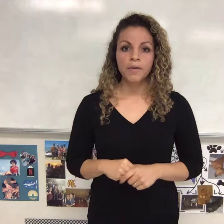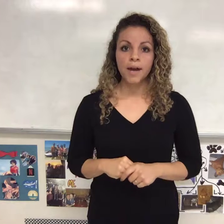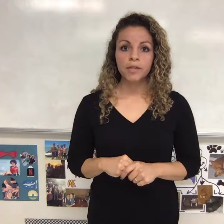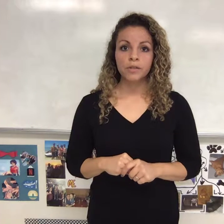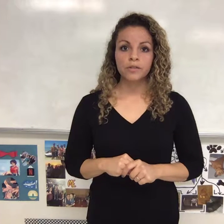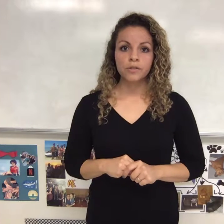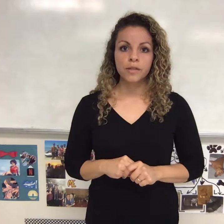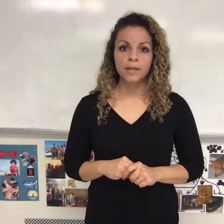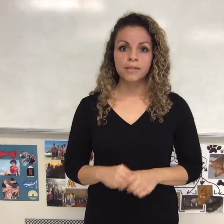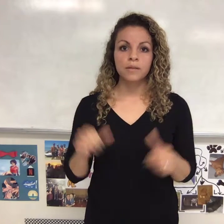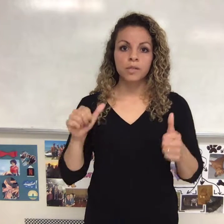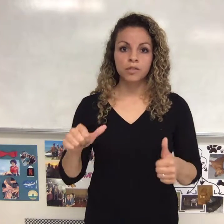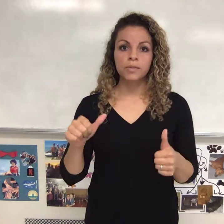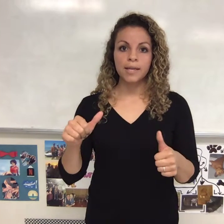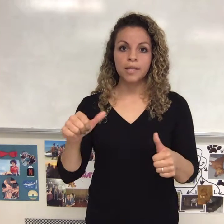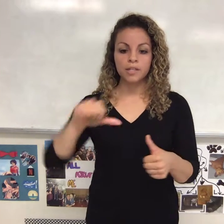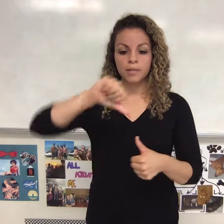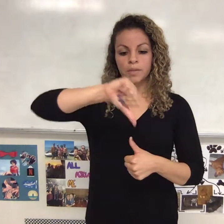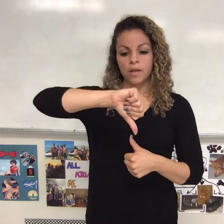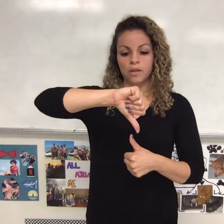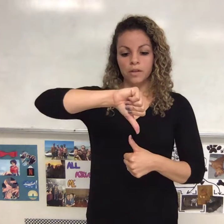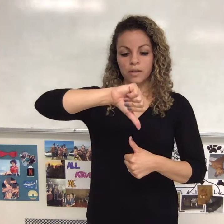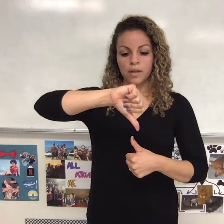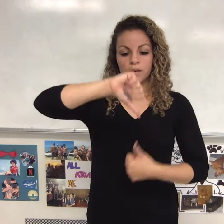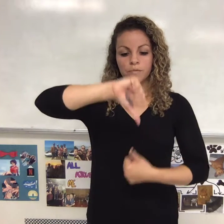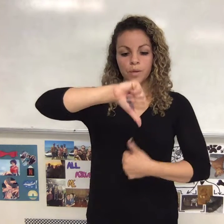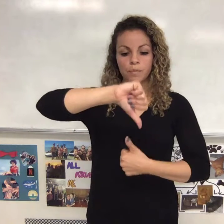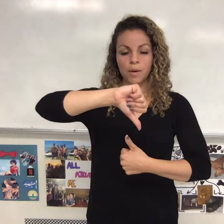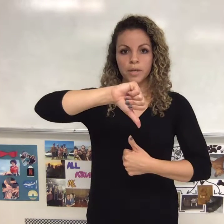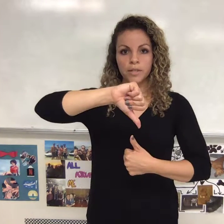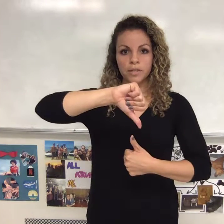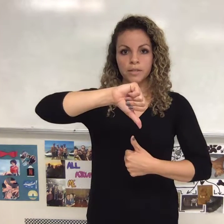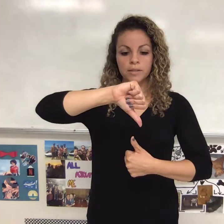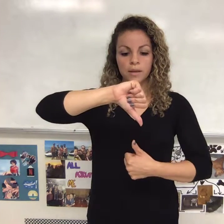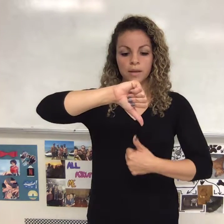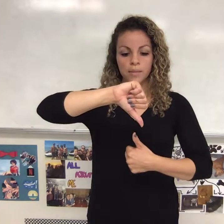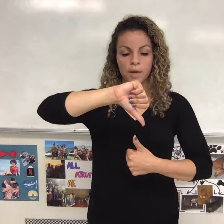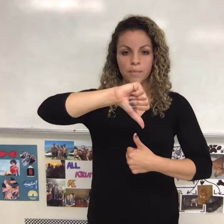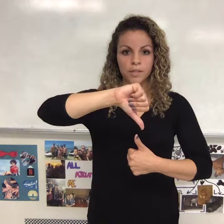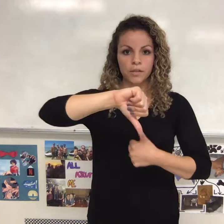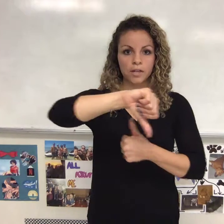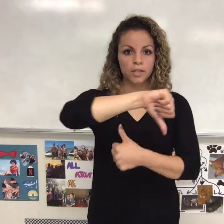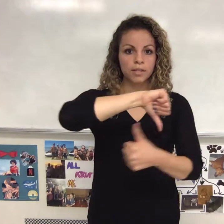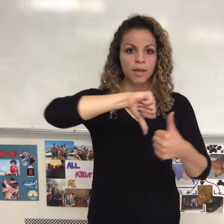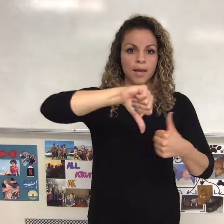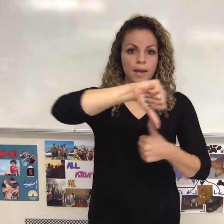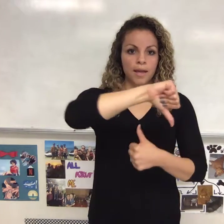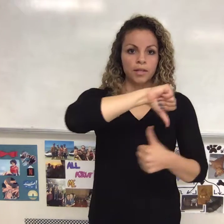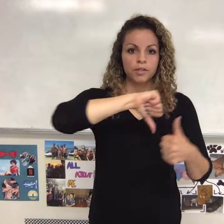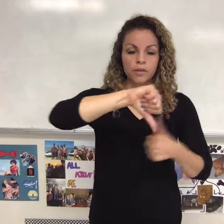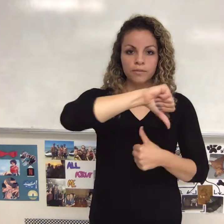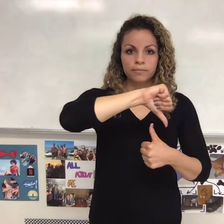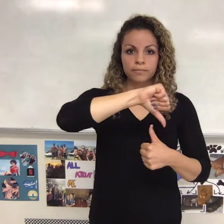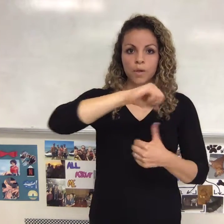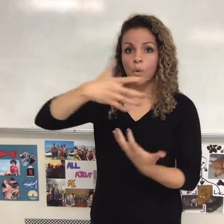Interact or socialize is going to be 2 10 hand shapes. You're going to kind of put your palm orientations opposite directions and circle,